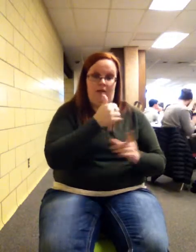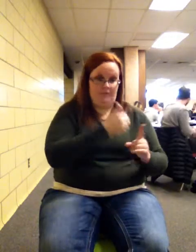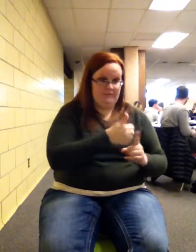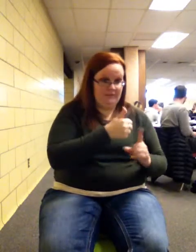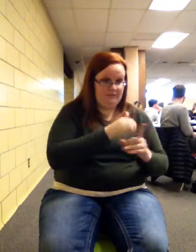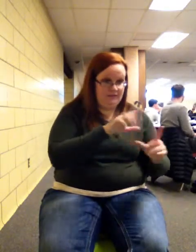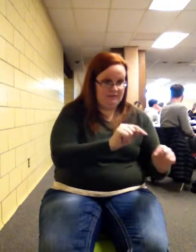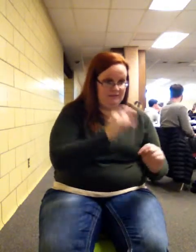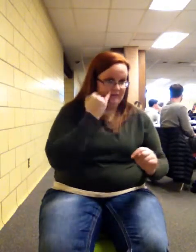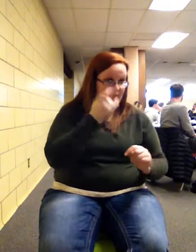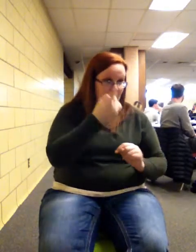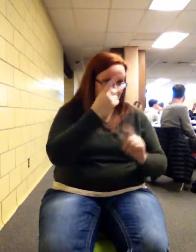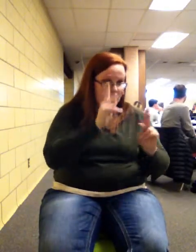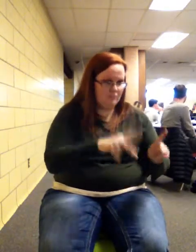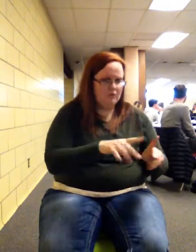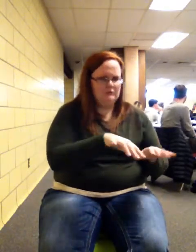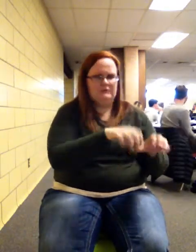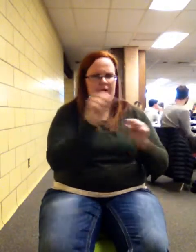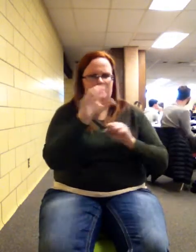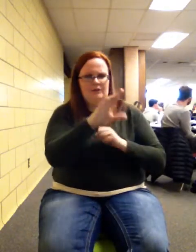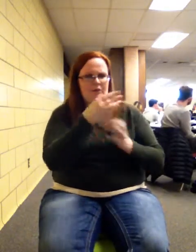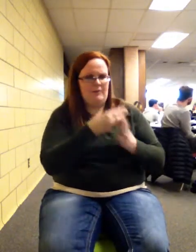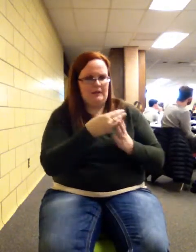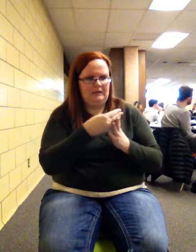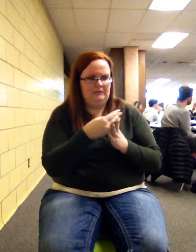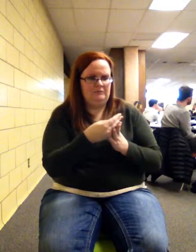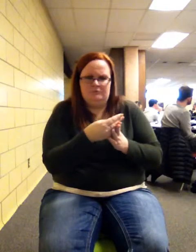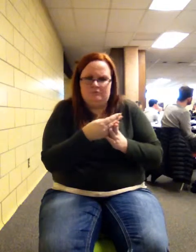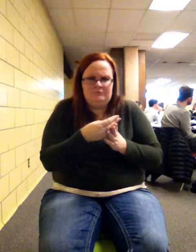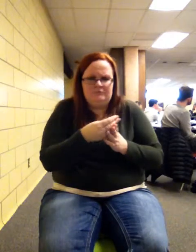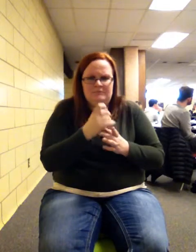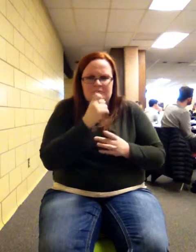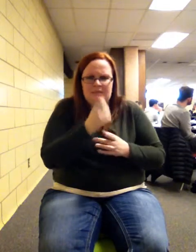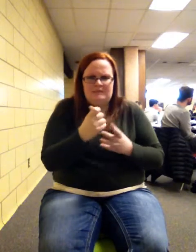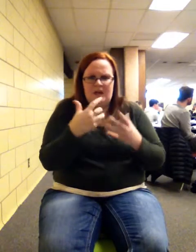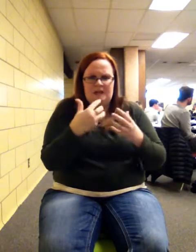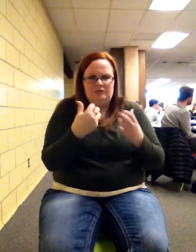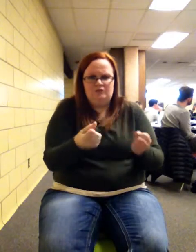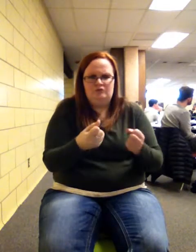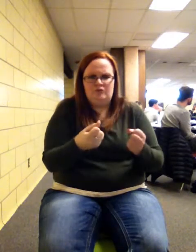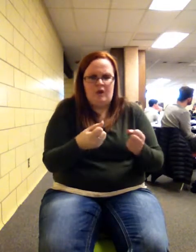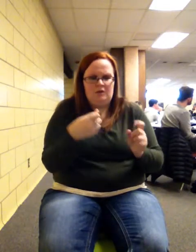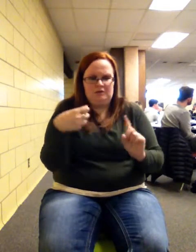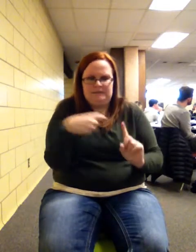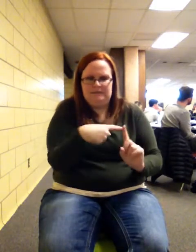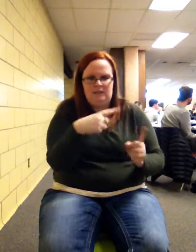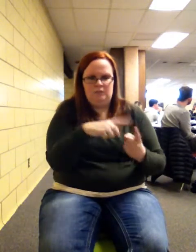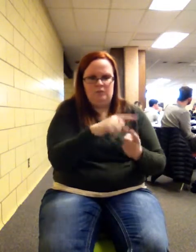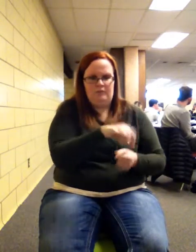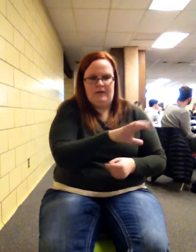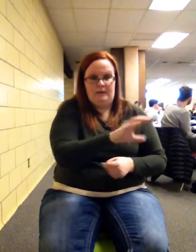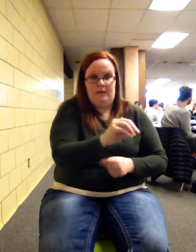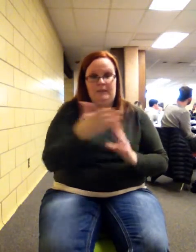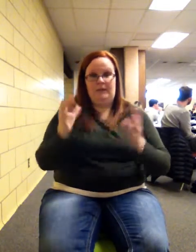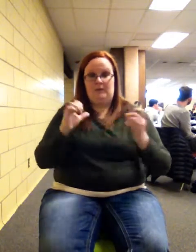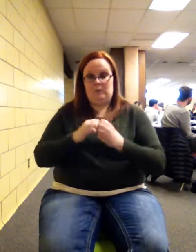us pull our money out of company number one, that doesn't send as strong of a signal to company number one as if I'm the mutual fund